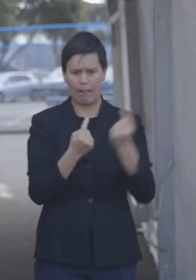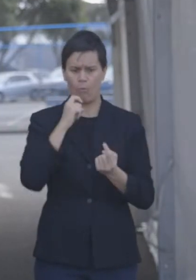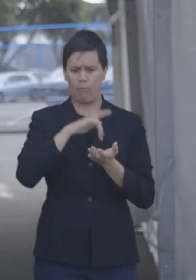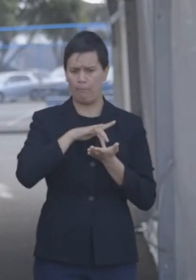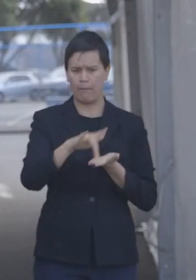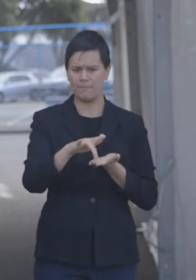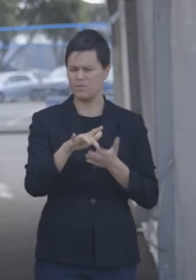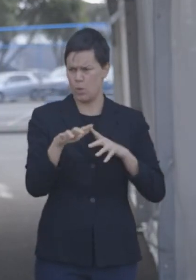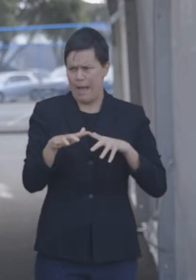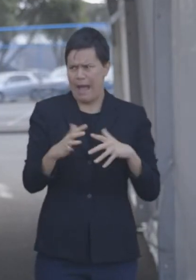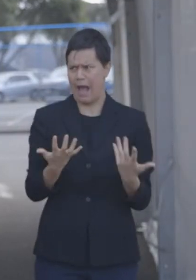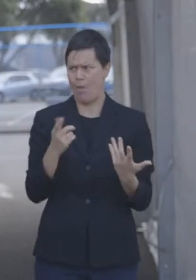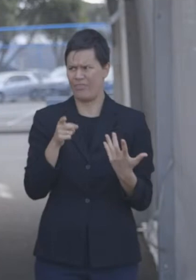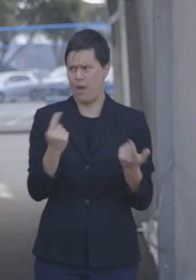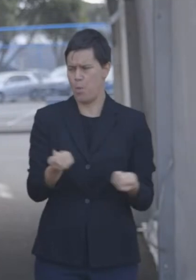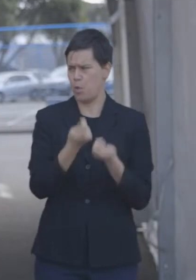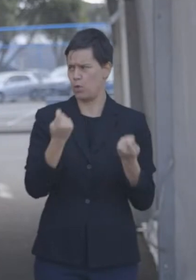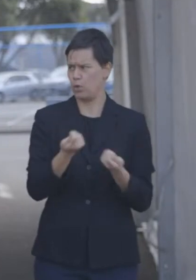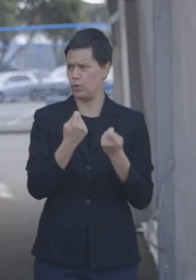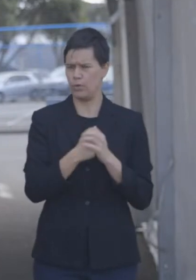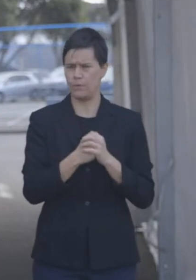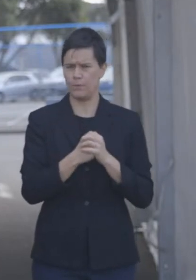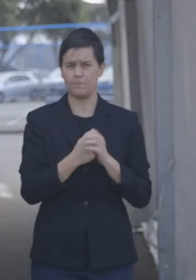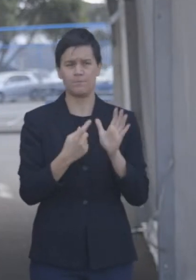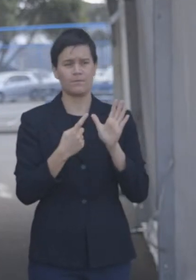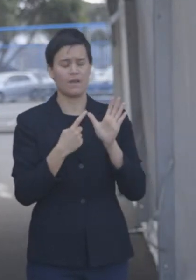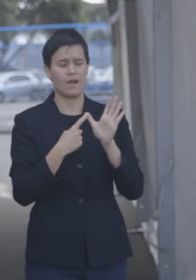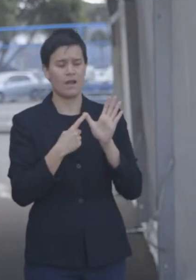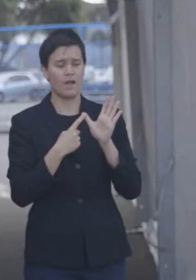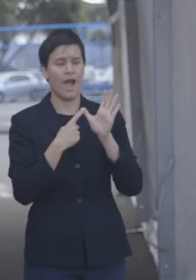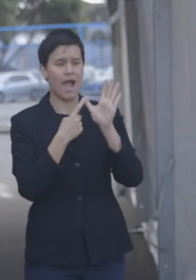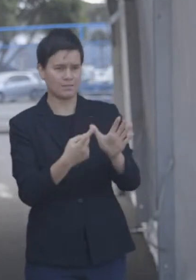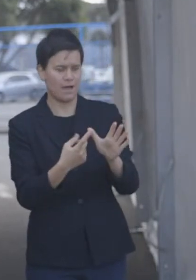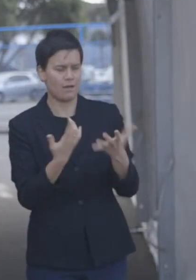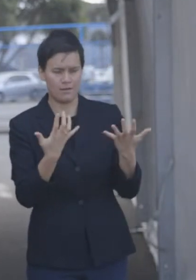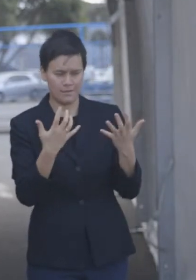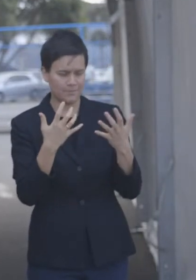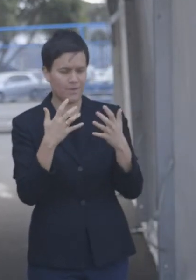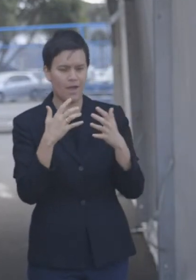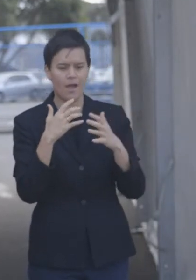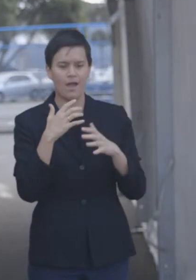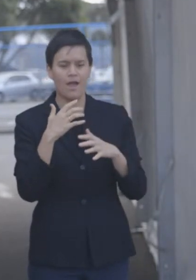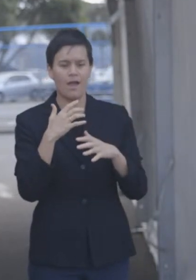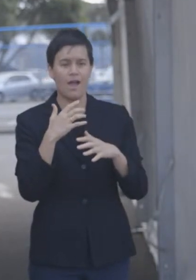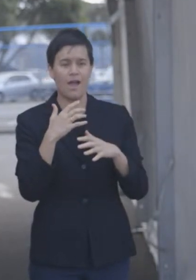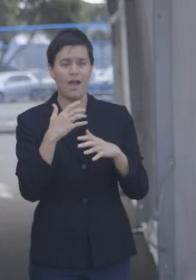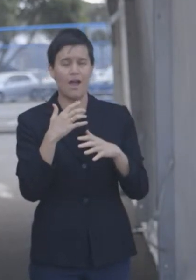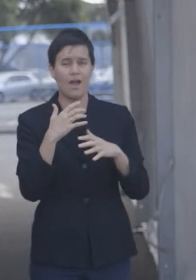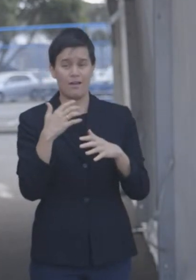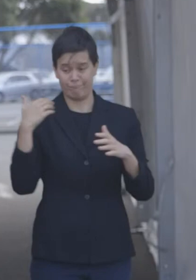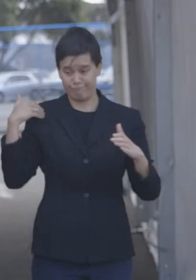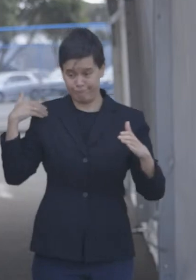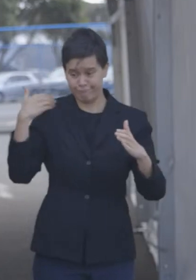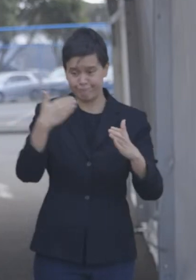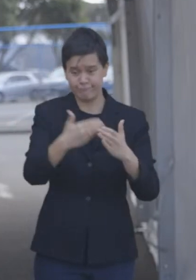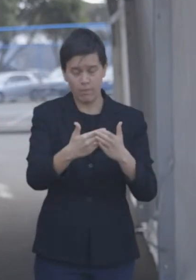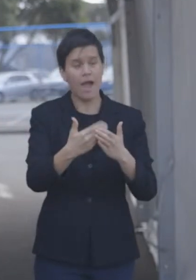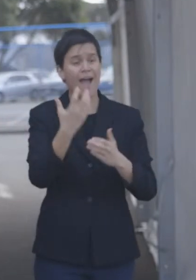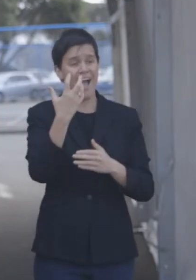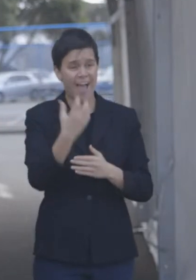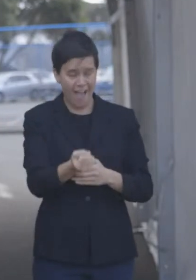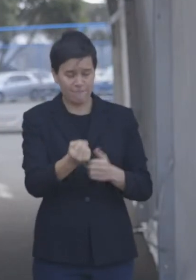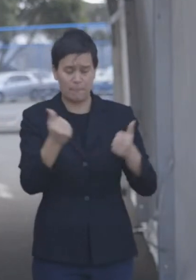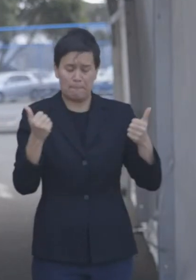So again, without wanting to split hairs here, we had a lot of vaccine. At all points in time, we had more